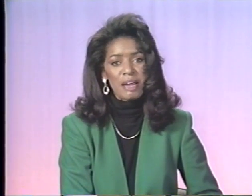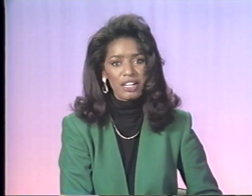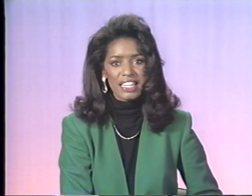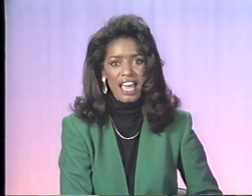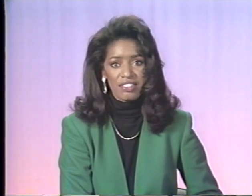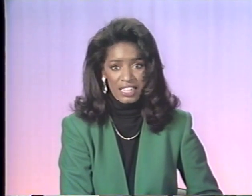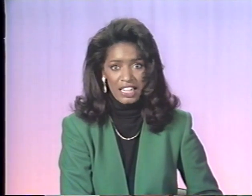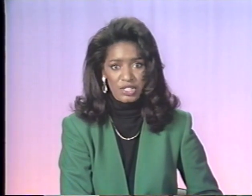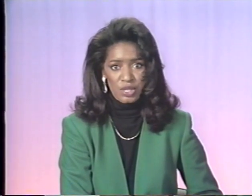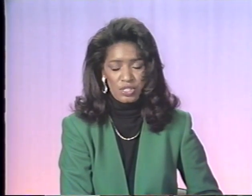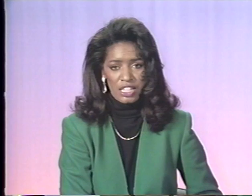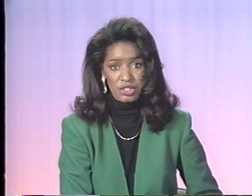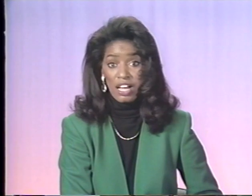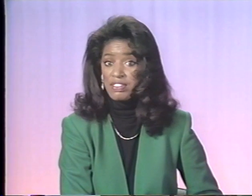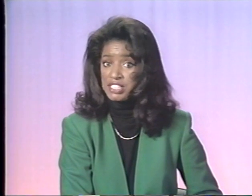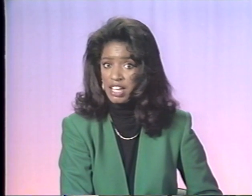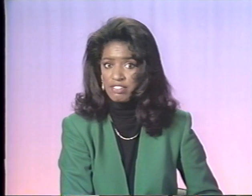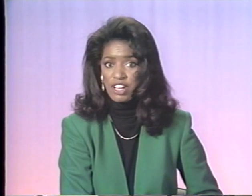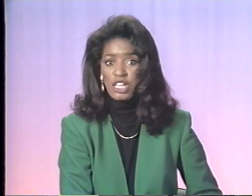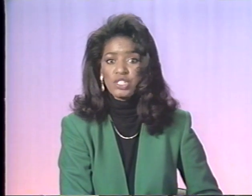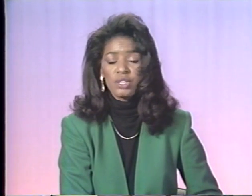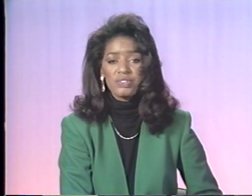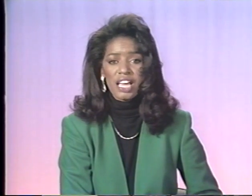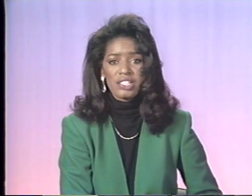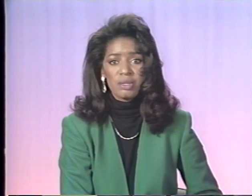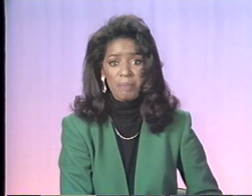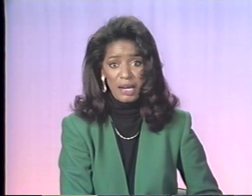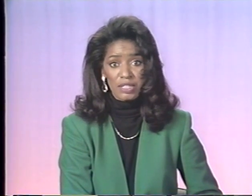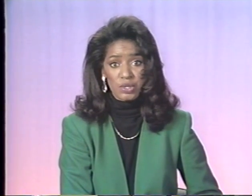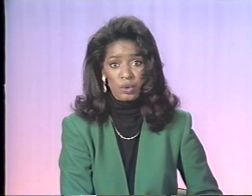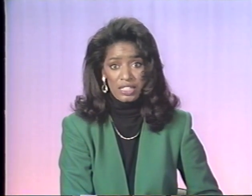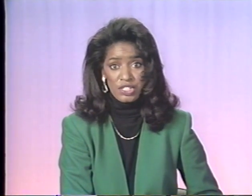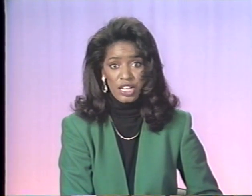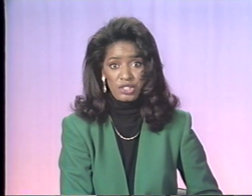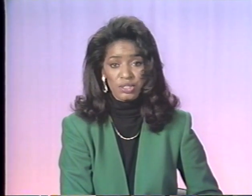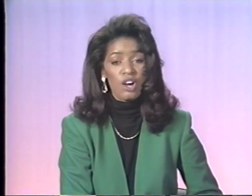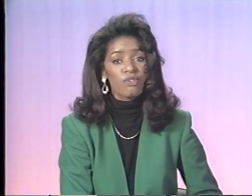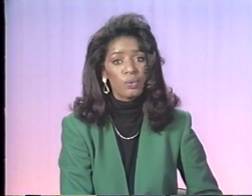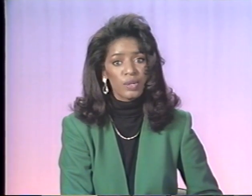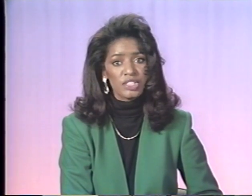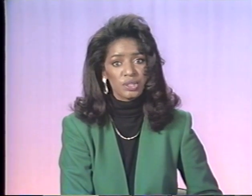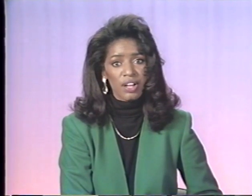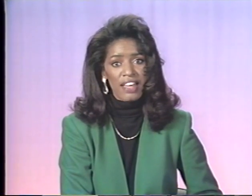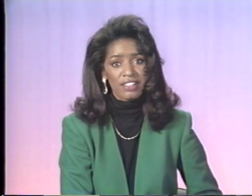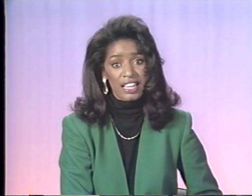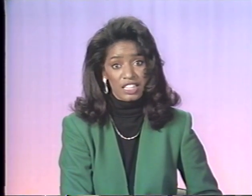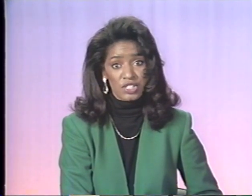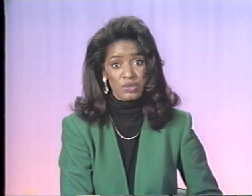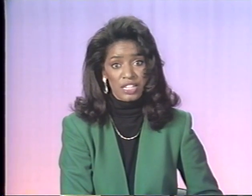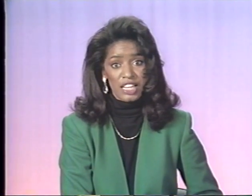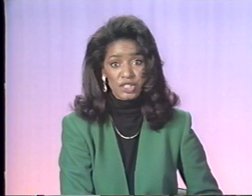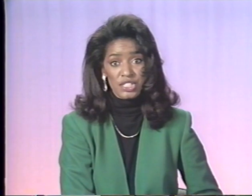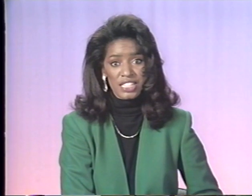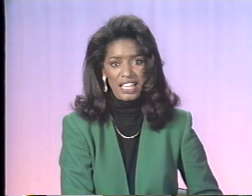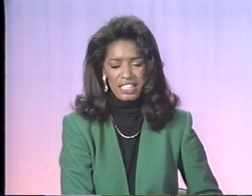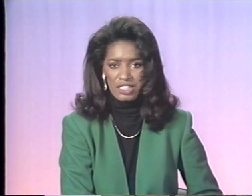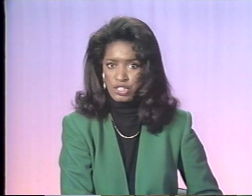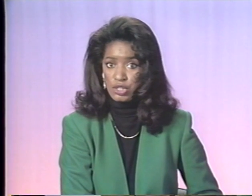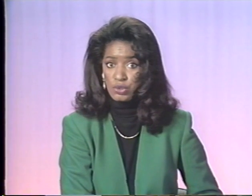American Athletic Association of the Deaf serves as the parent organization for regional athletic associations, continues to